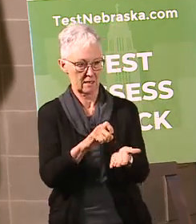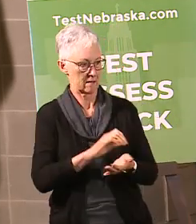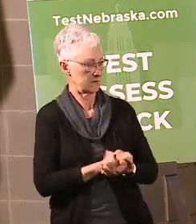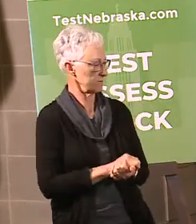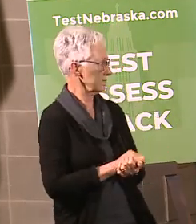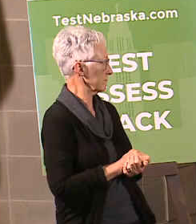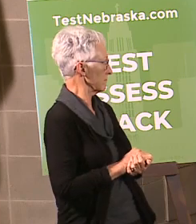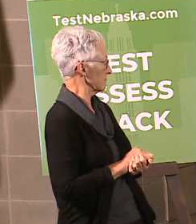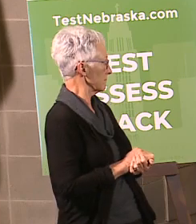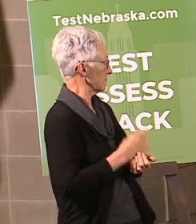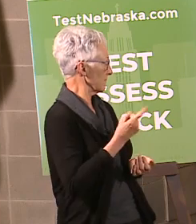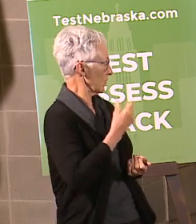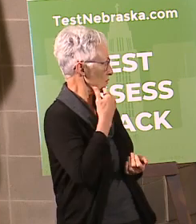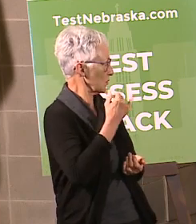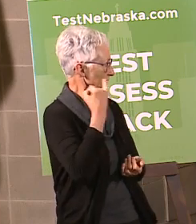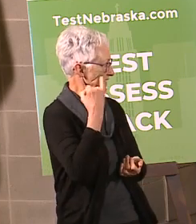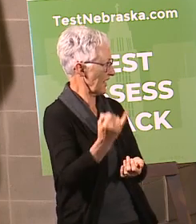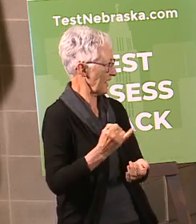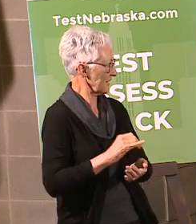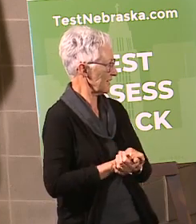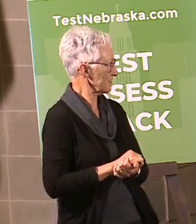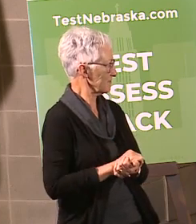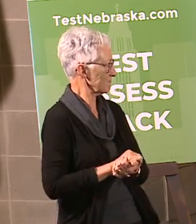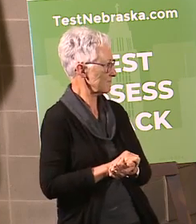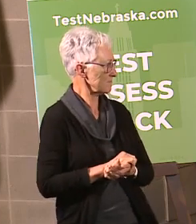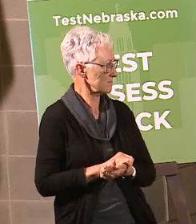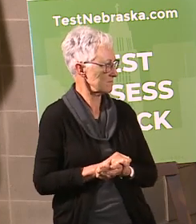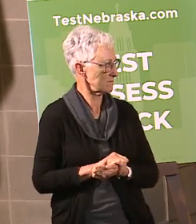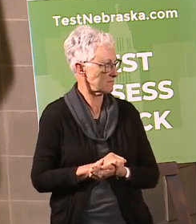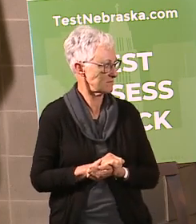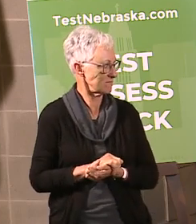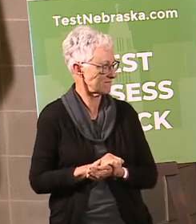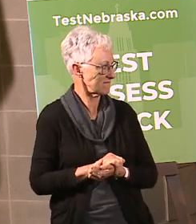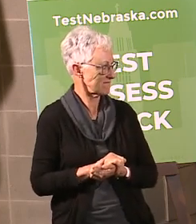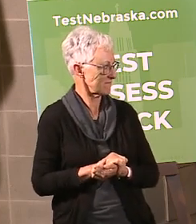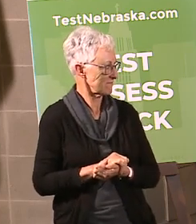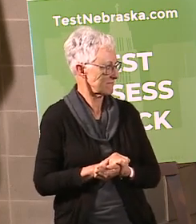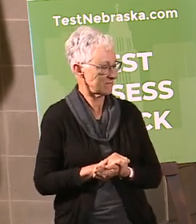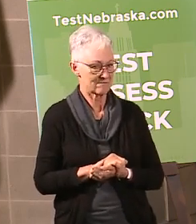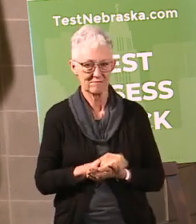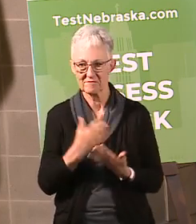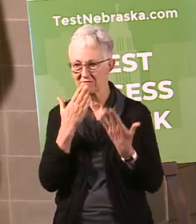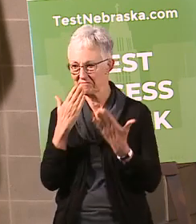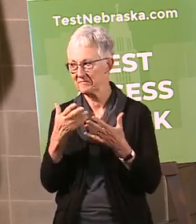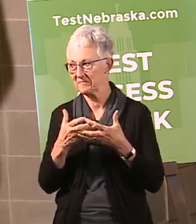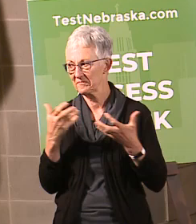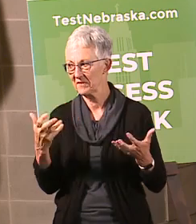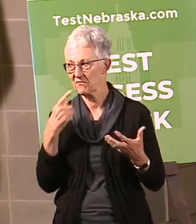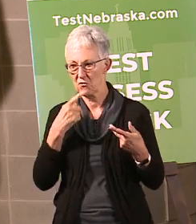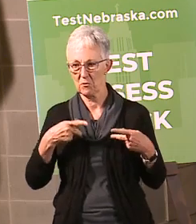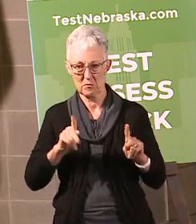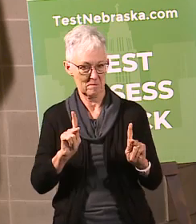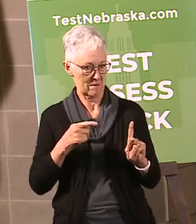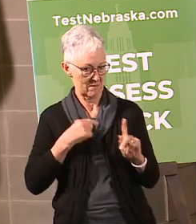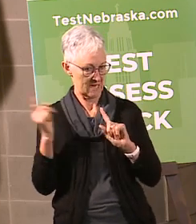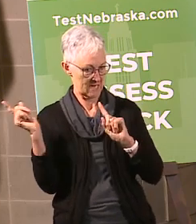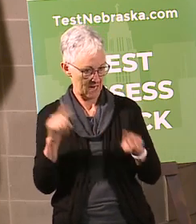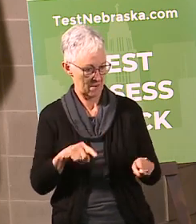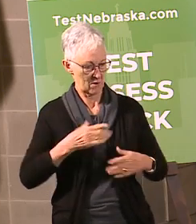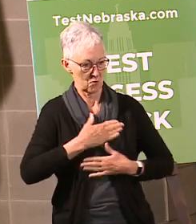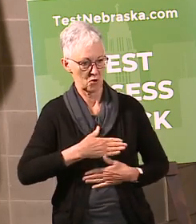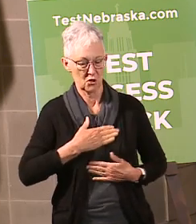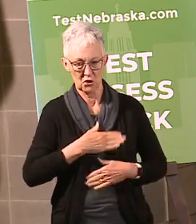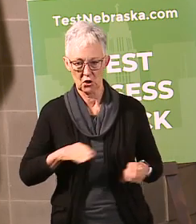good idea. I thought that was my rule. Go All right. before and after is always good. Thank you very much for letting me be here. I appreciate